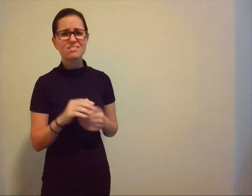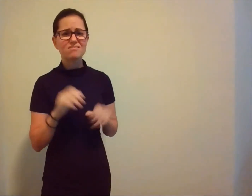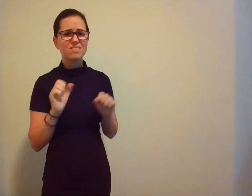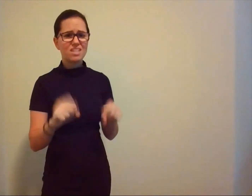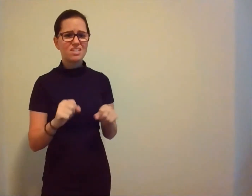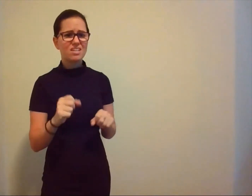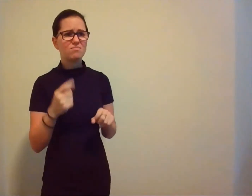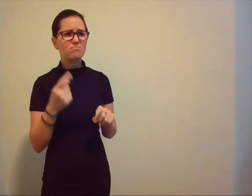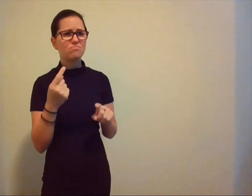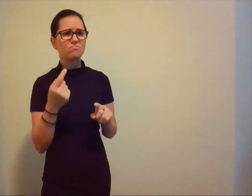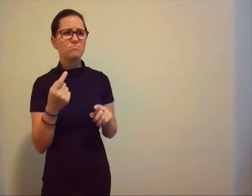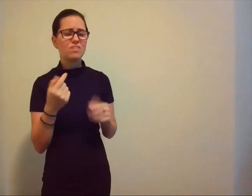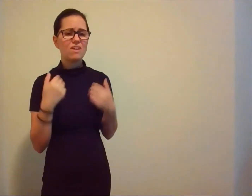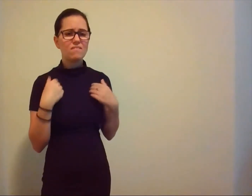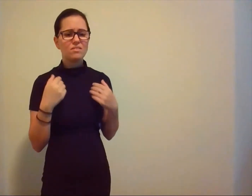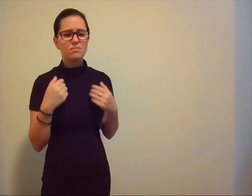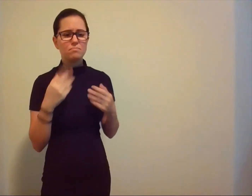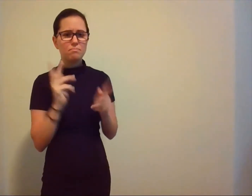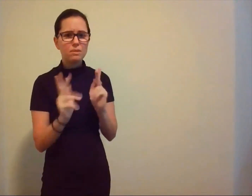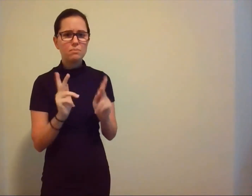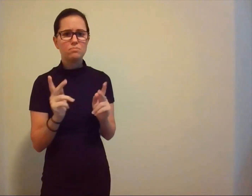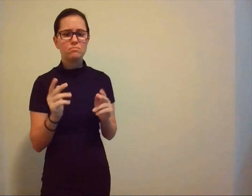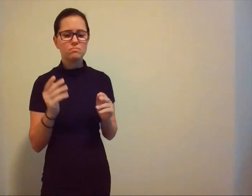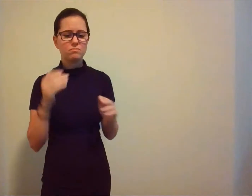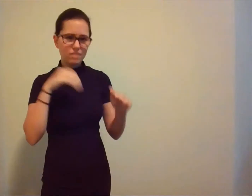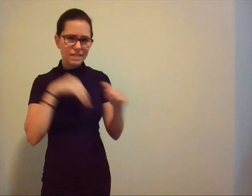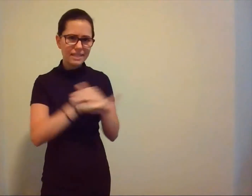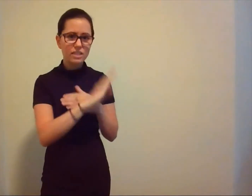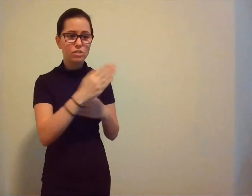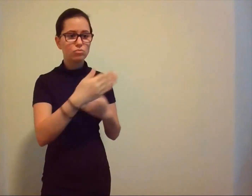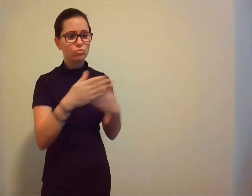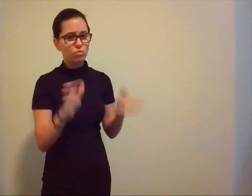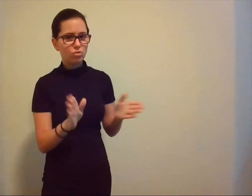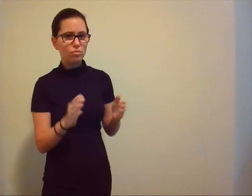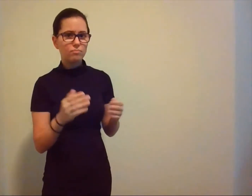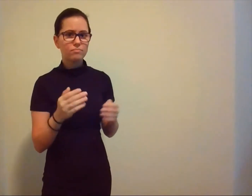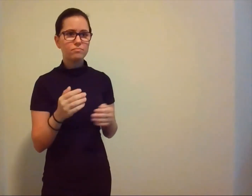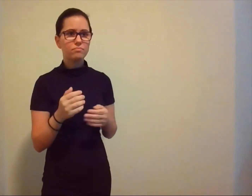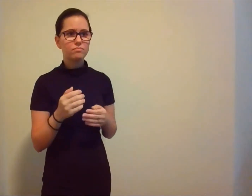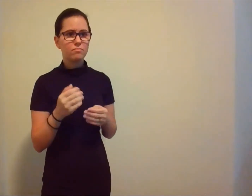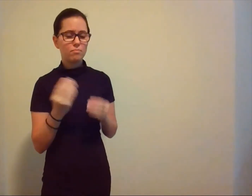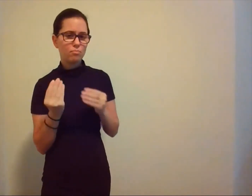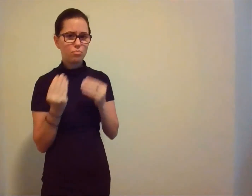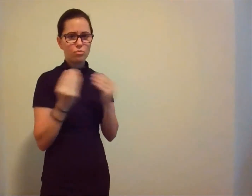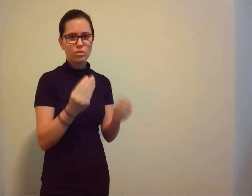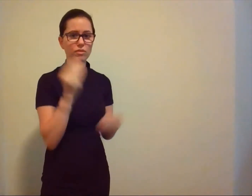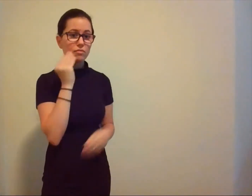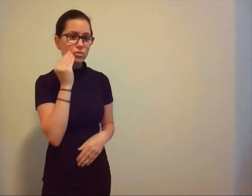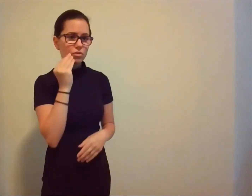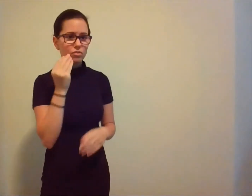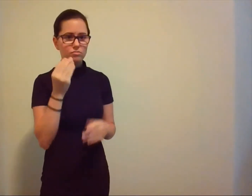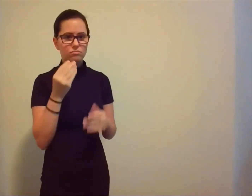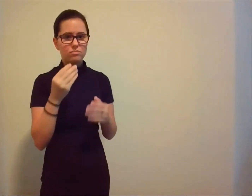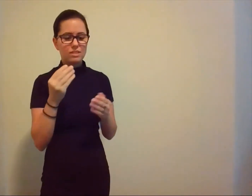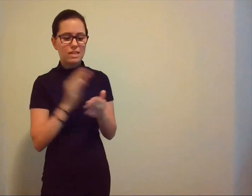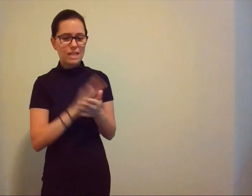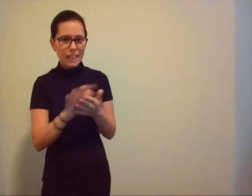not dogging that. I'm just saying that those are all amenities that you don't have in Airbnb. That's a factor. But for me,